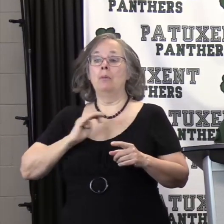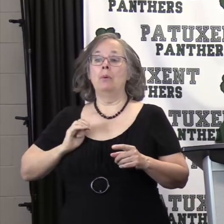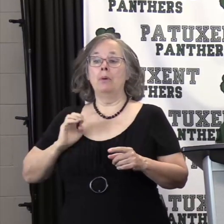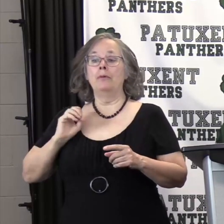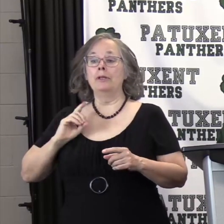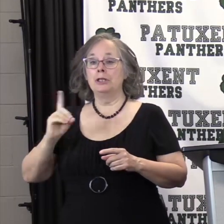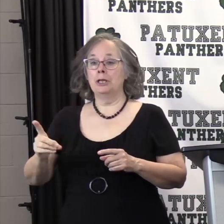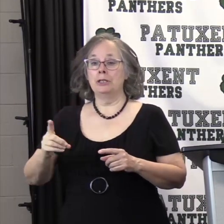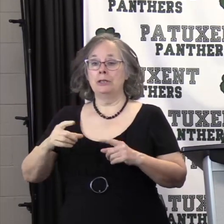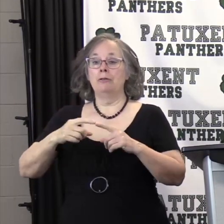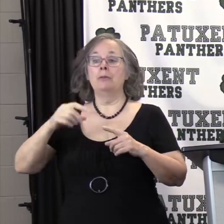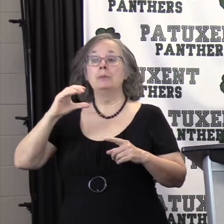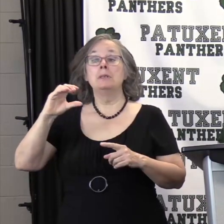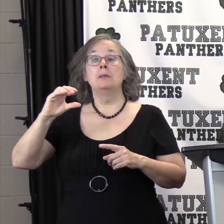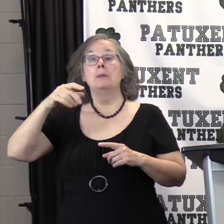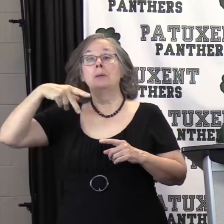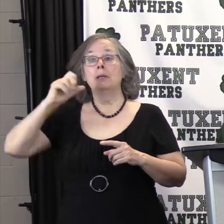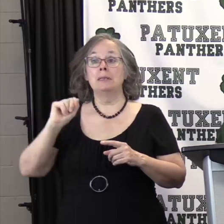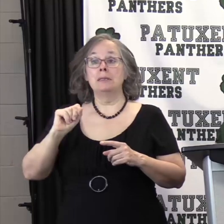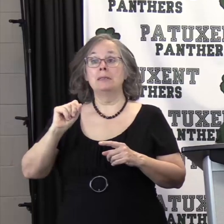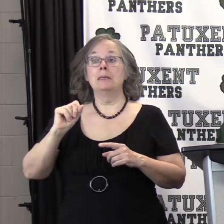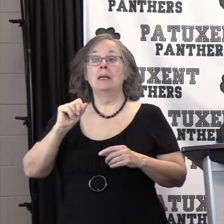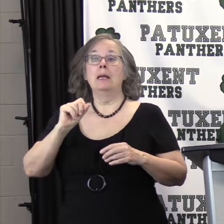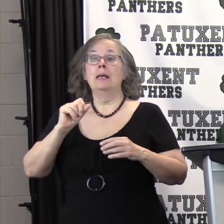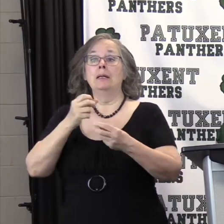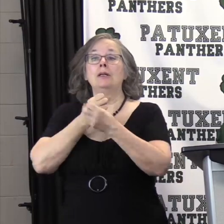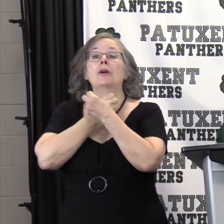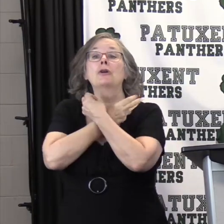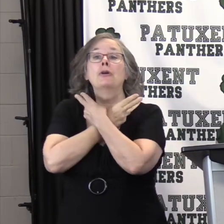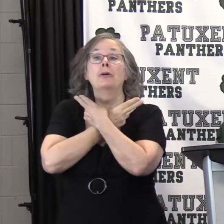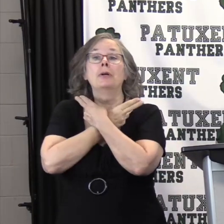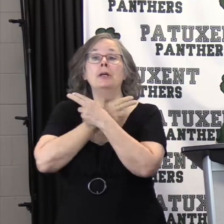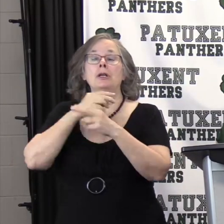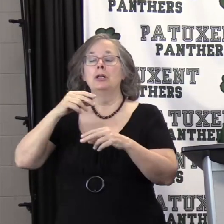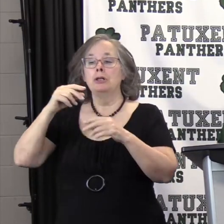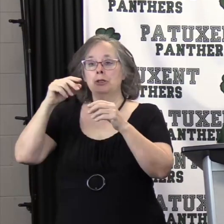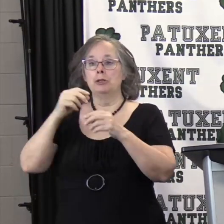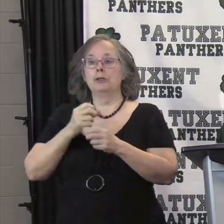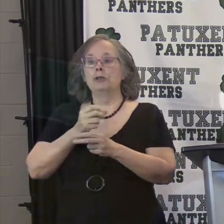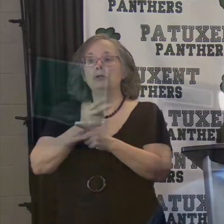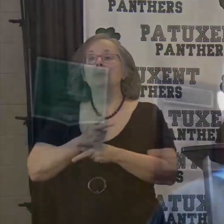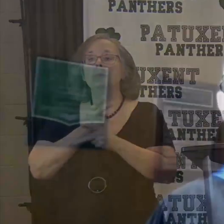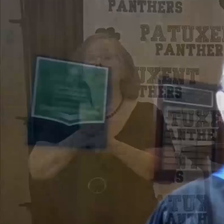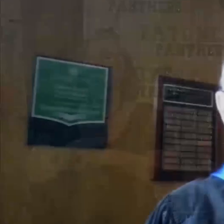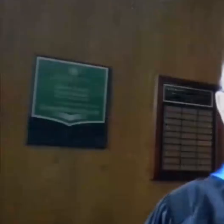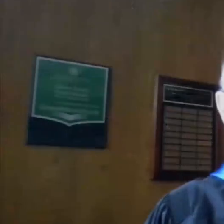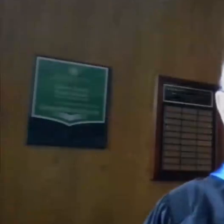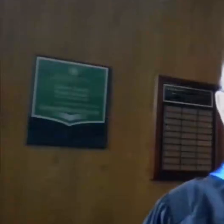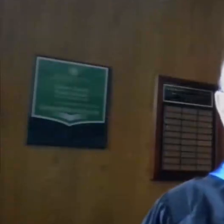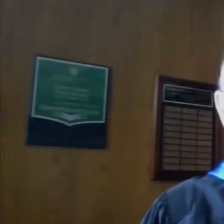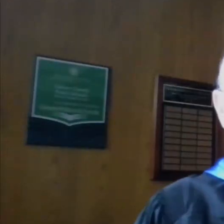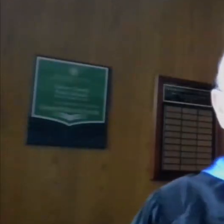Calvert County Public Schools, and Dr. Daniel D. Curry, Superintendent of Calvert County Public Schools.